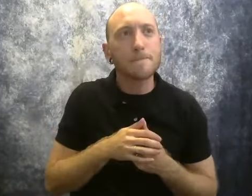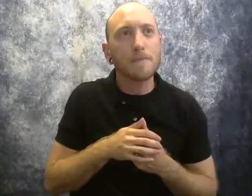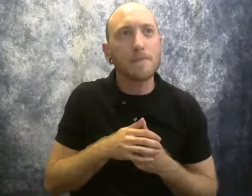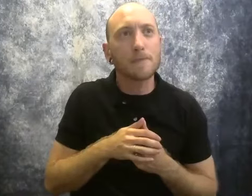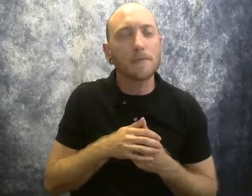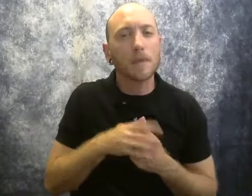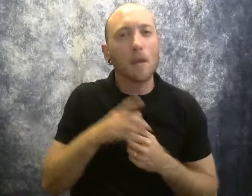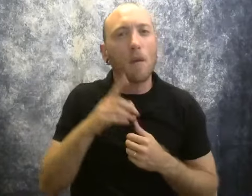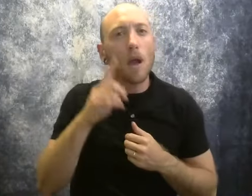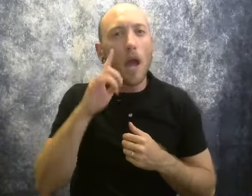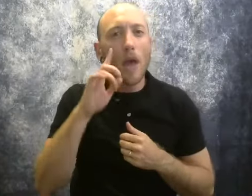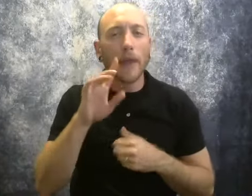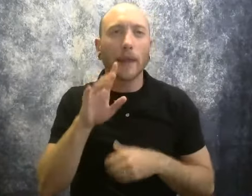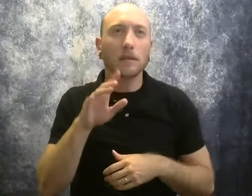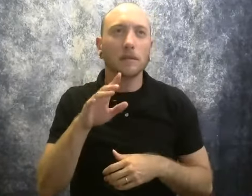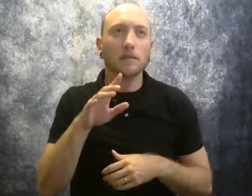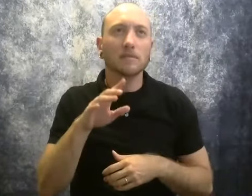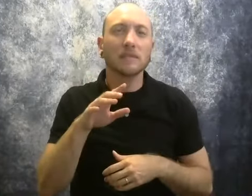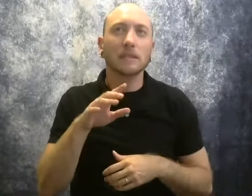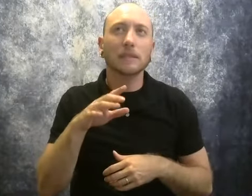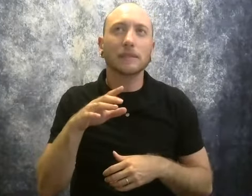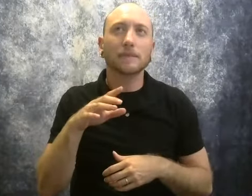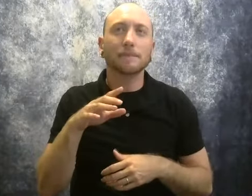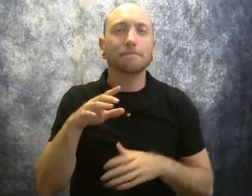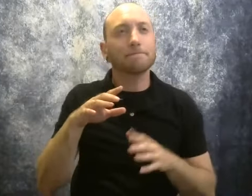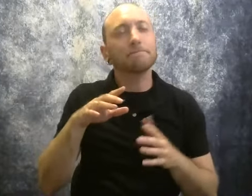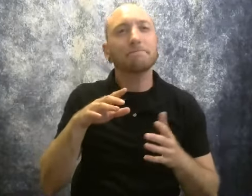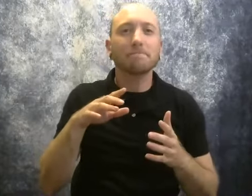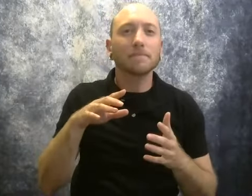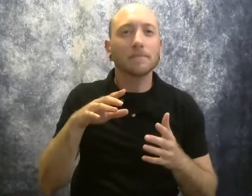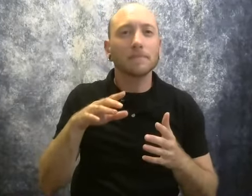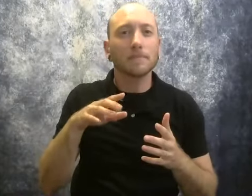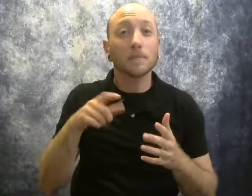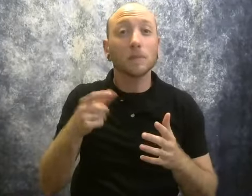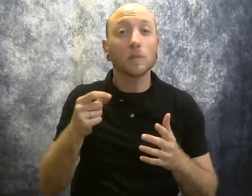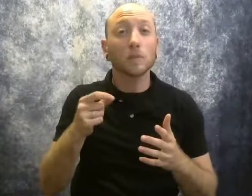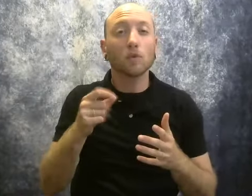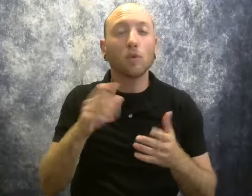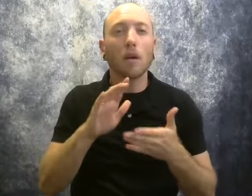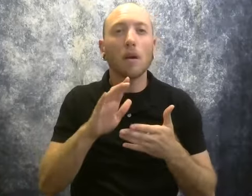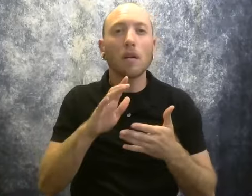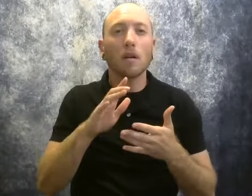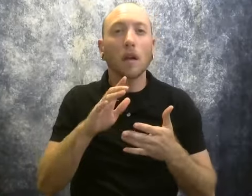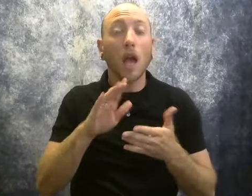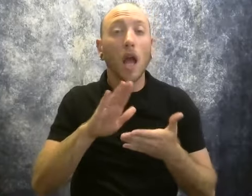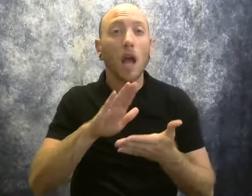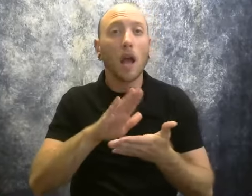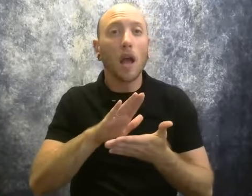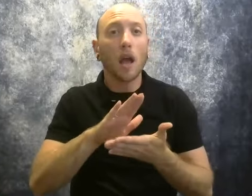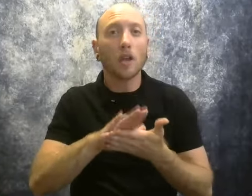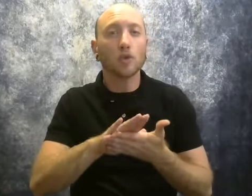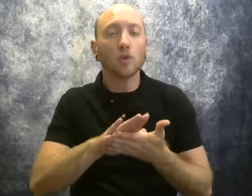just seemed to affect the way I lived. I probably started to not clutch, but attach myself to other